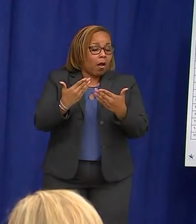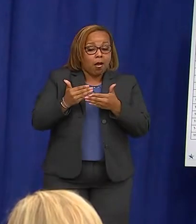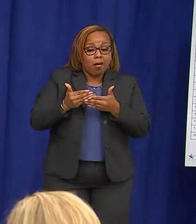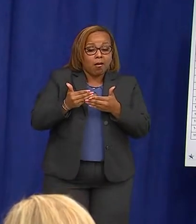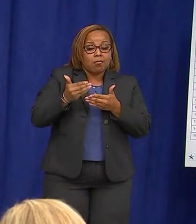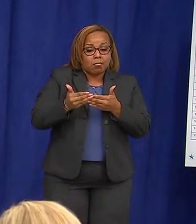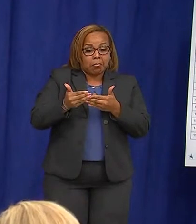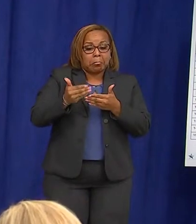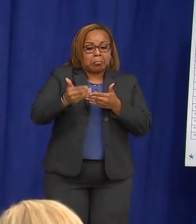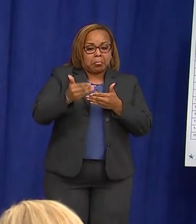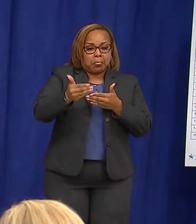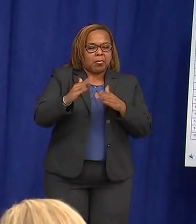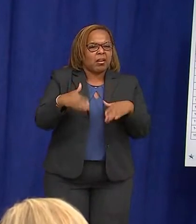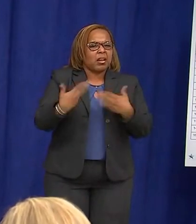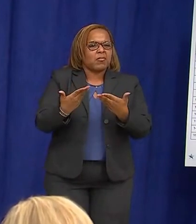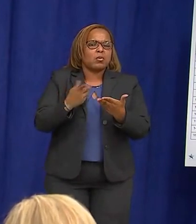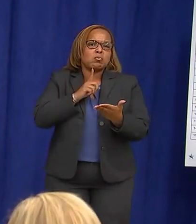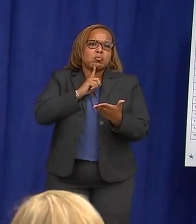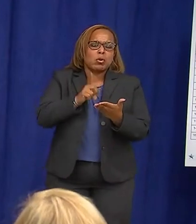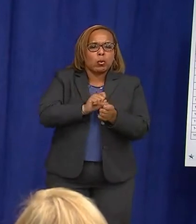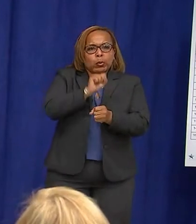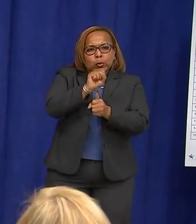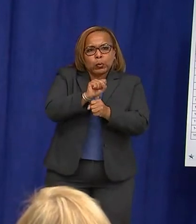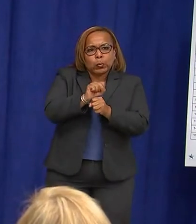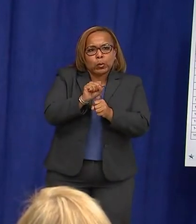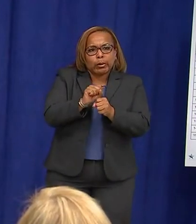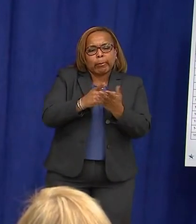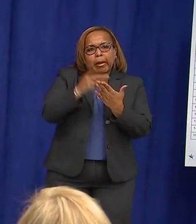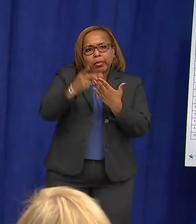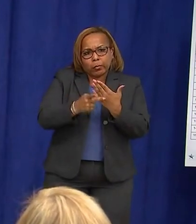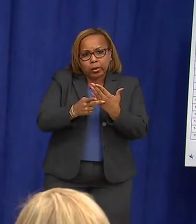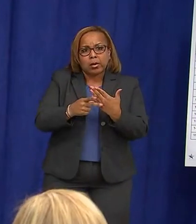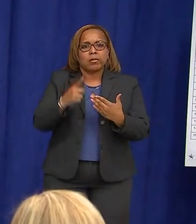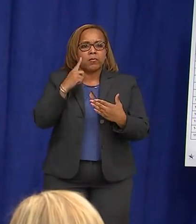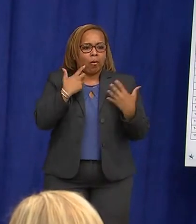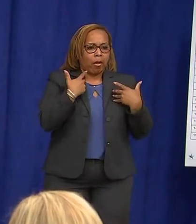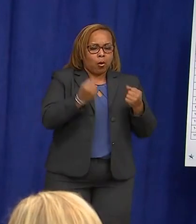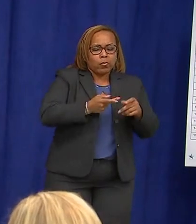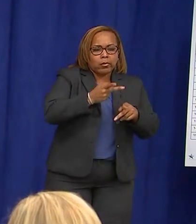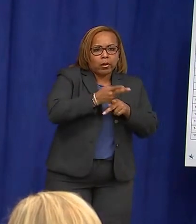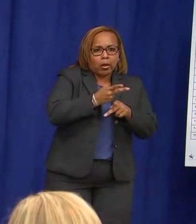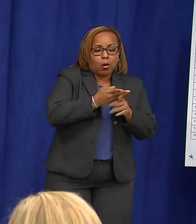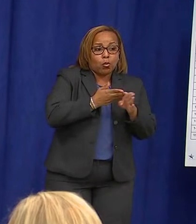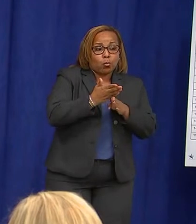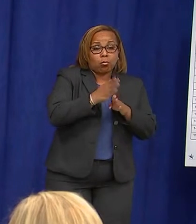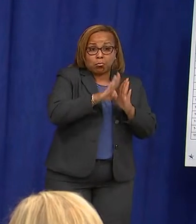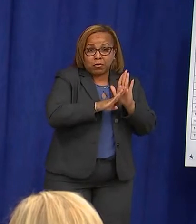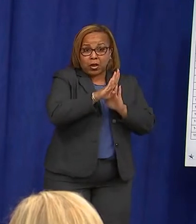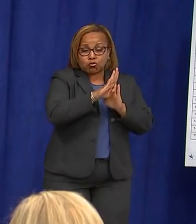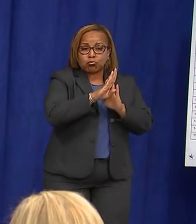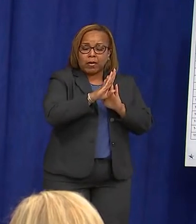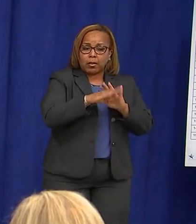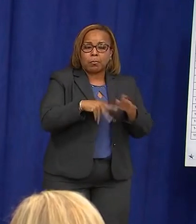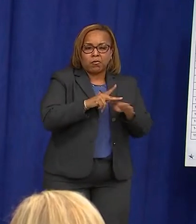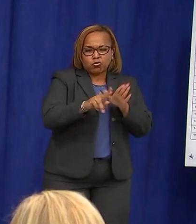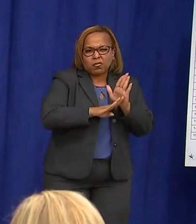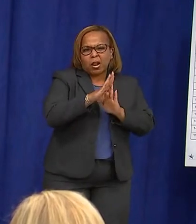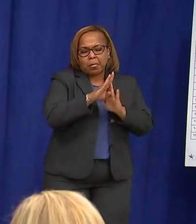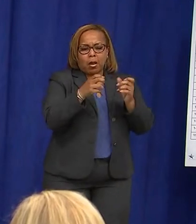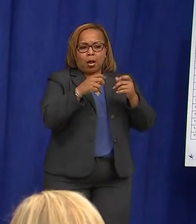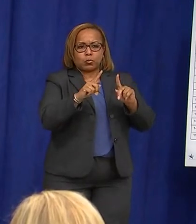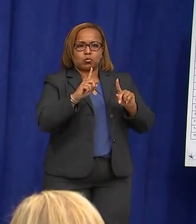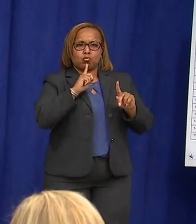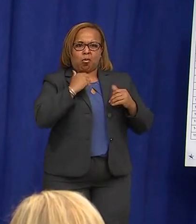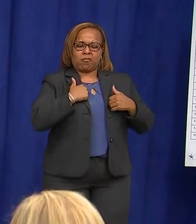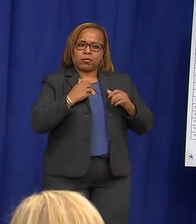step by offering real career pathways into healthcare through professional development and opportunities to